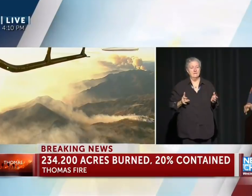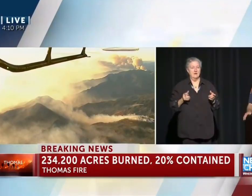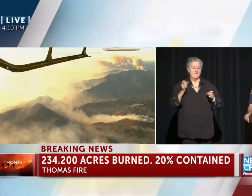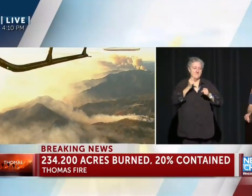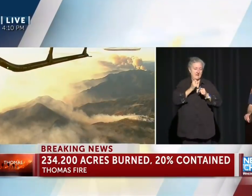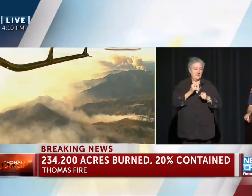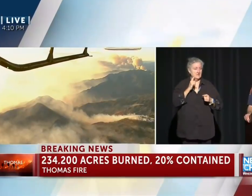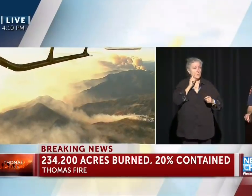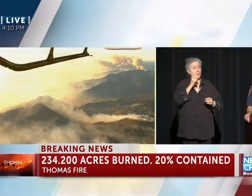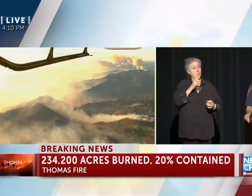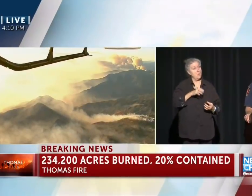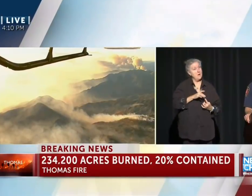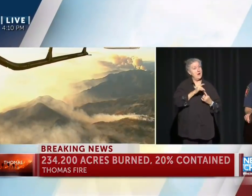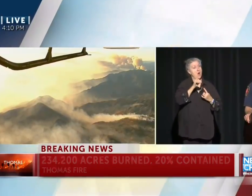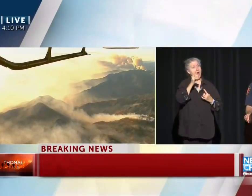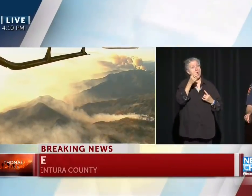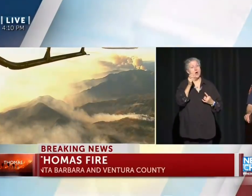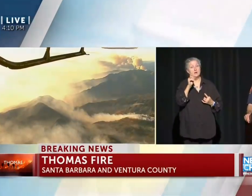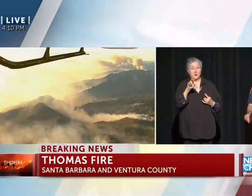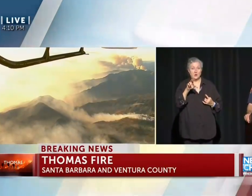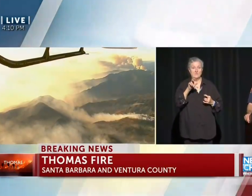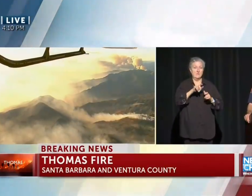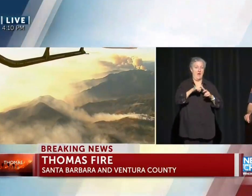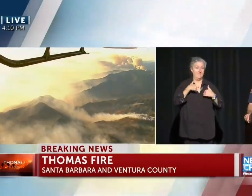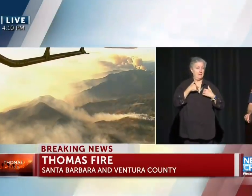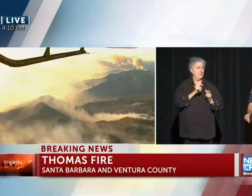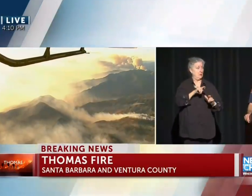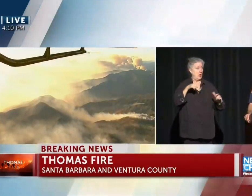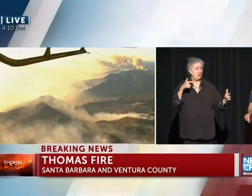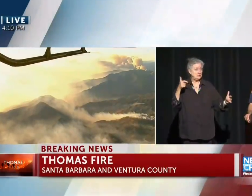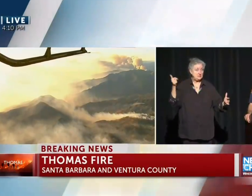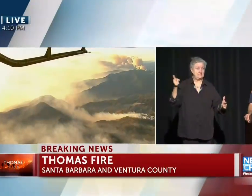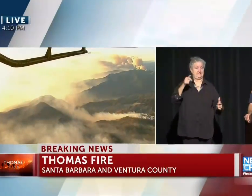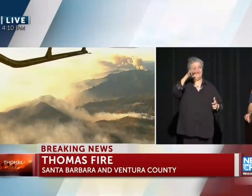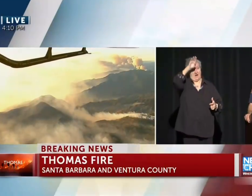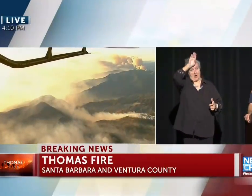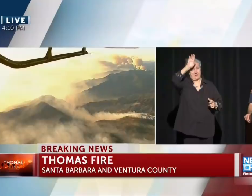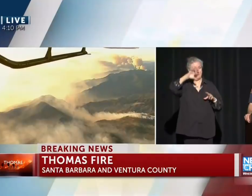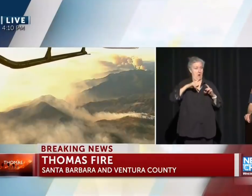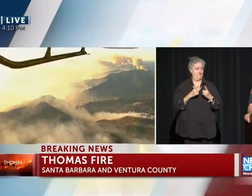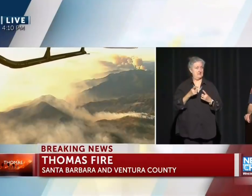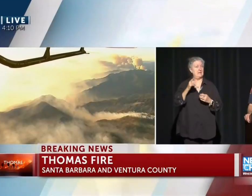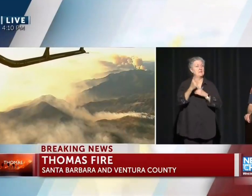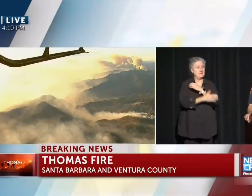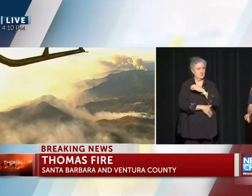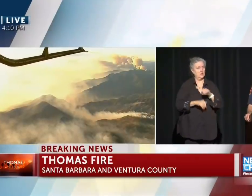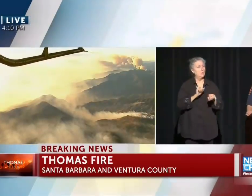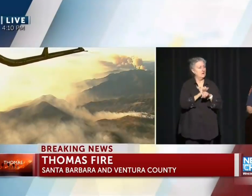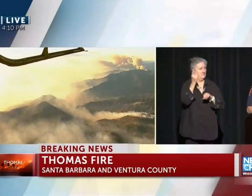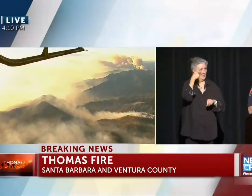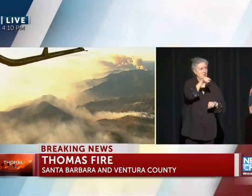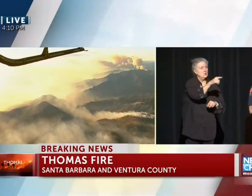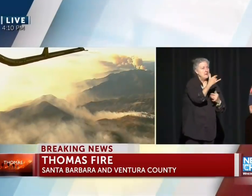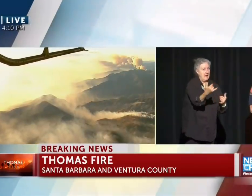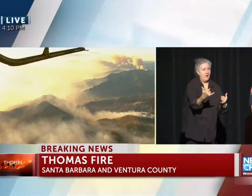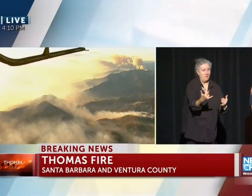have the rare honor of having the largest fire department in the country working for you right now. It's truly